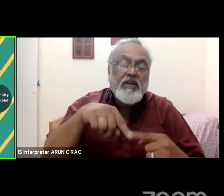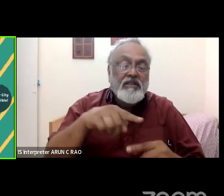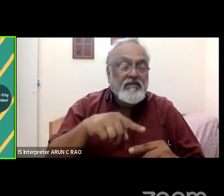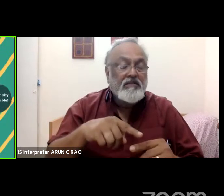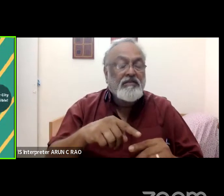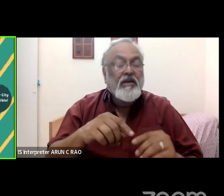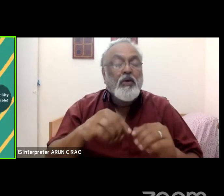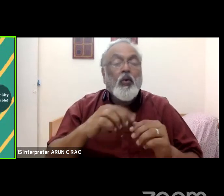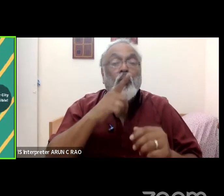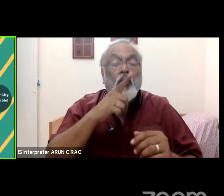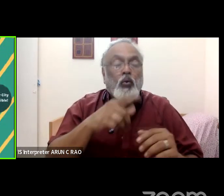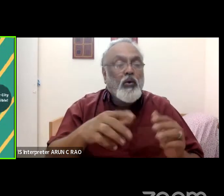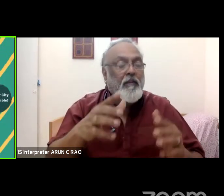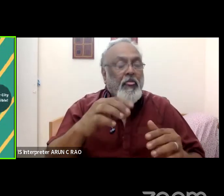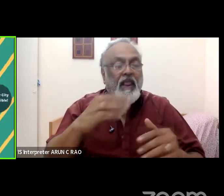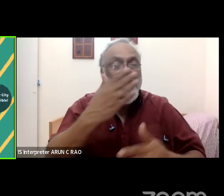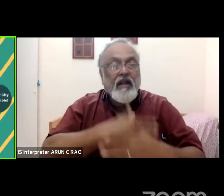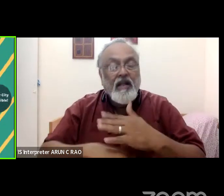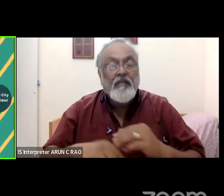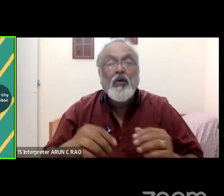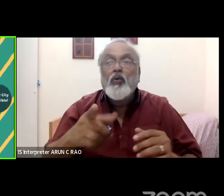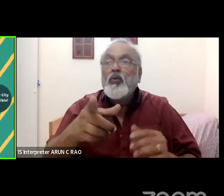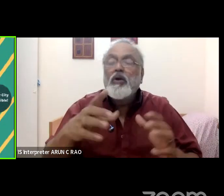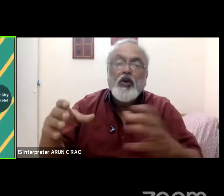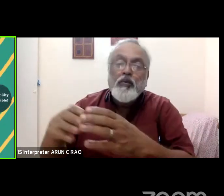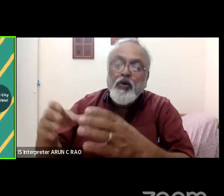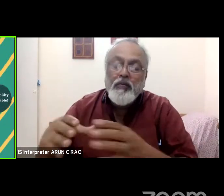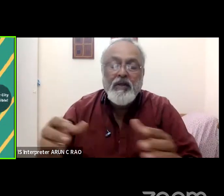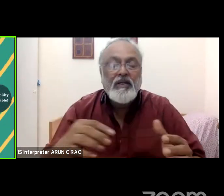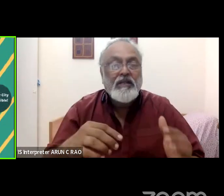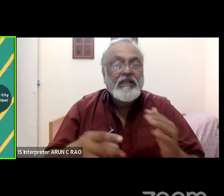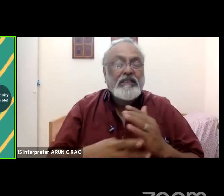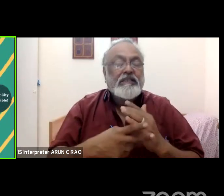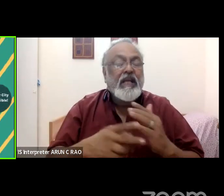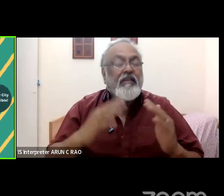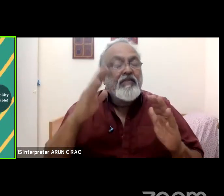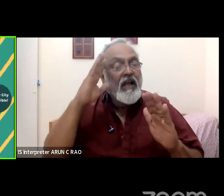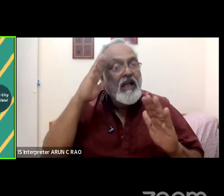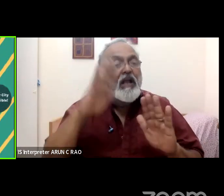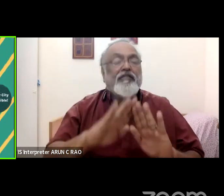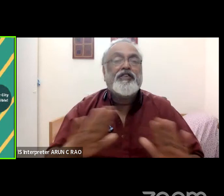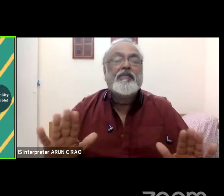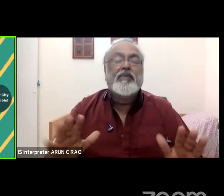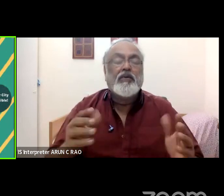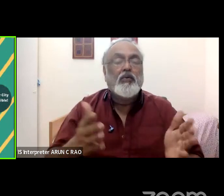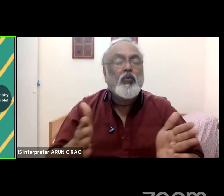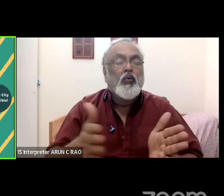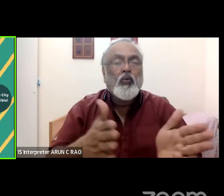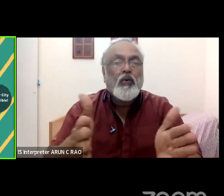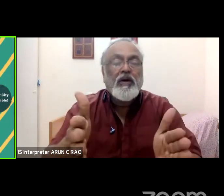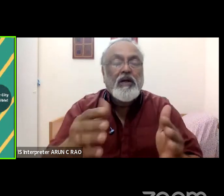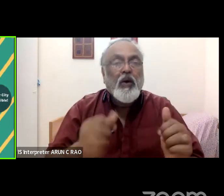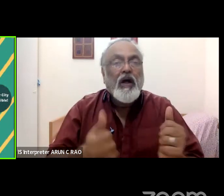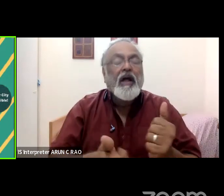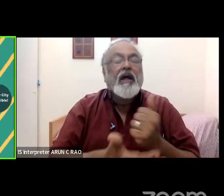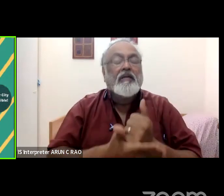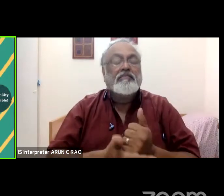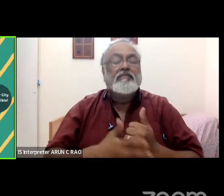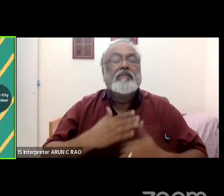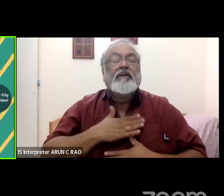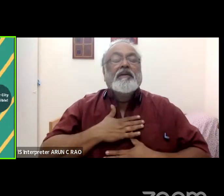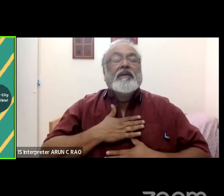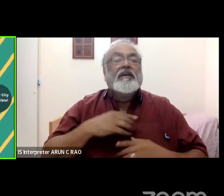vulnerable groups can enjoy public transportation in a safe and comfortable manner. And so I think that's an important process as well, to ensure